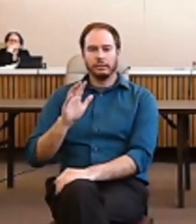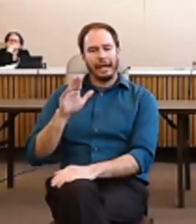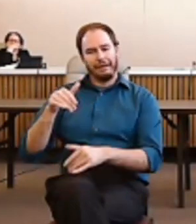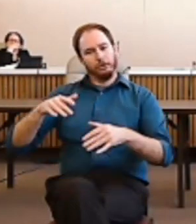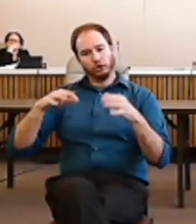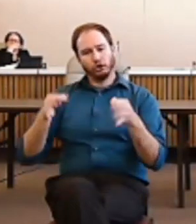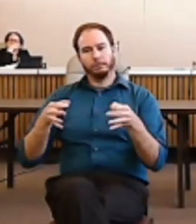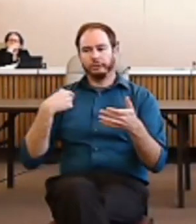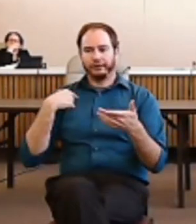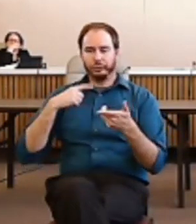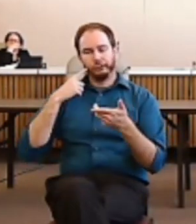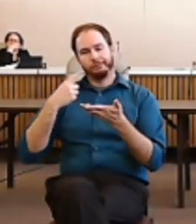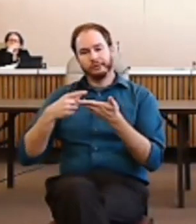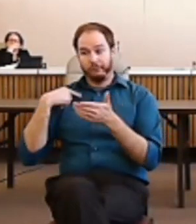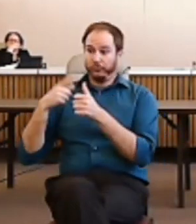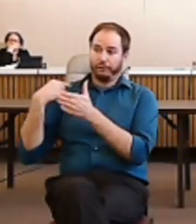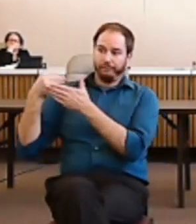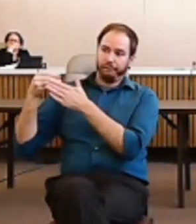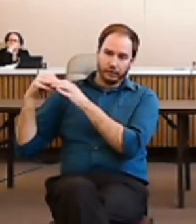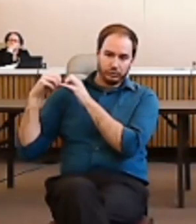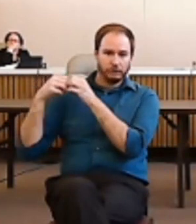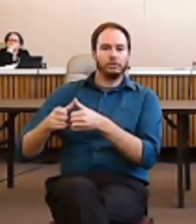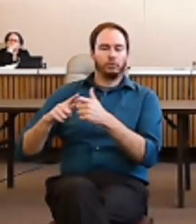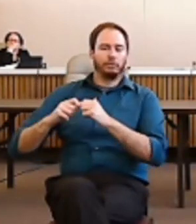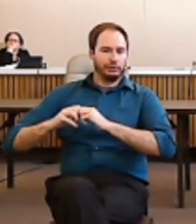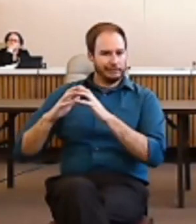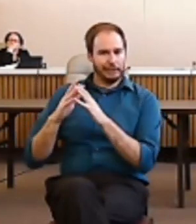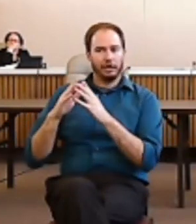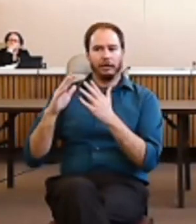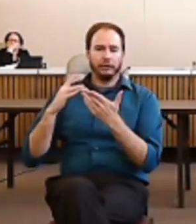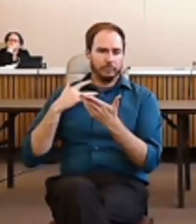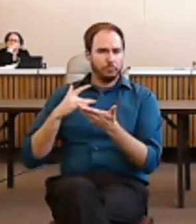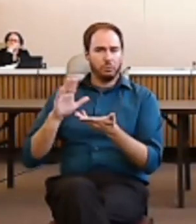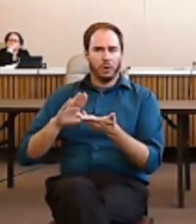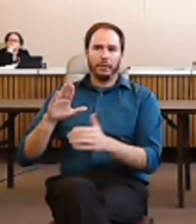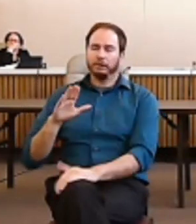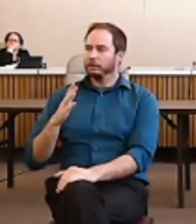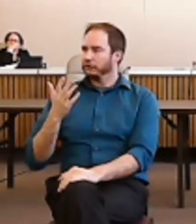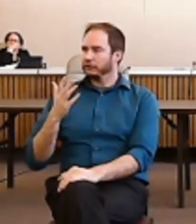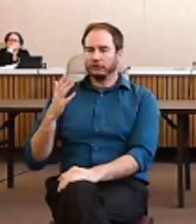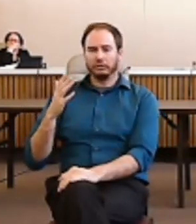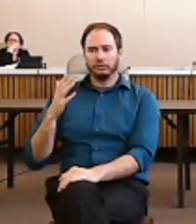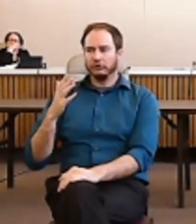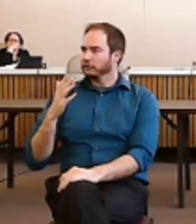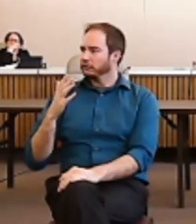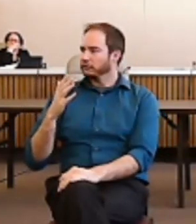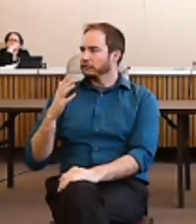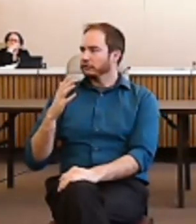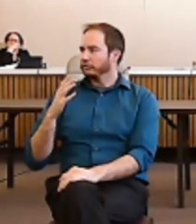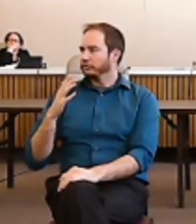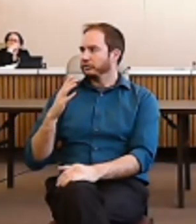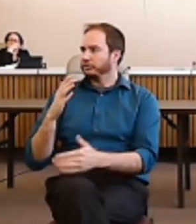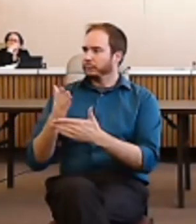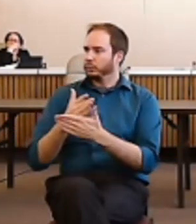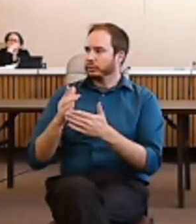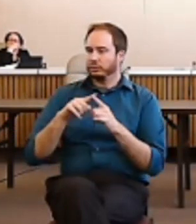determined yet because we have to get funding, but it'll be primarily households earning between